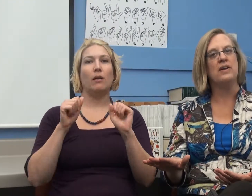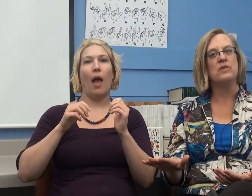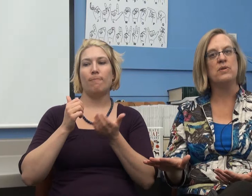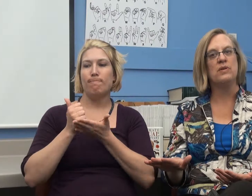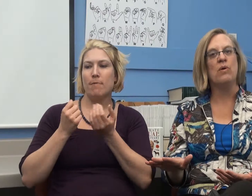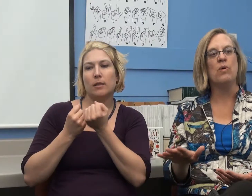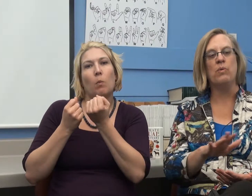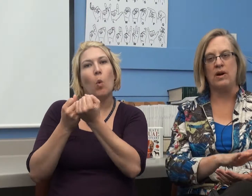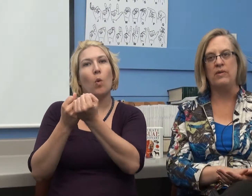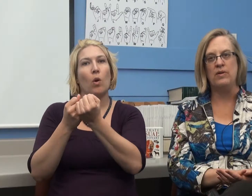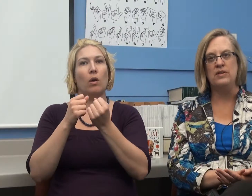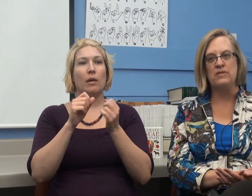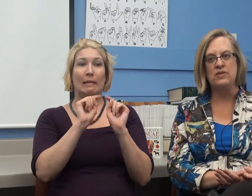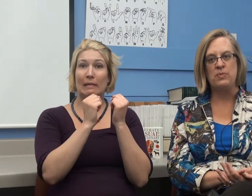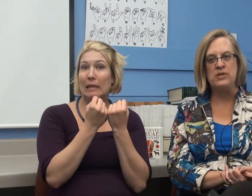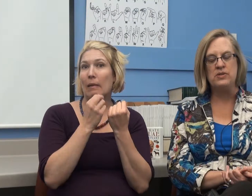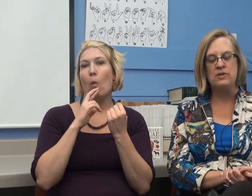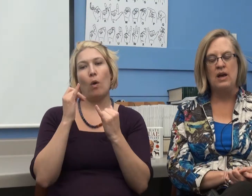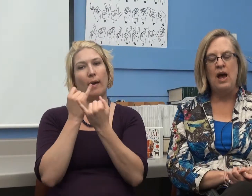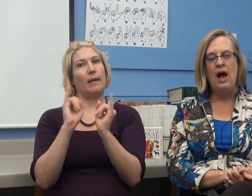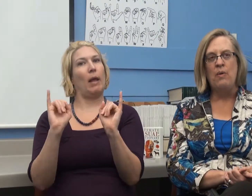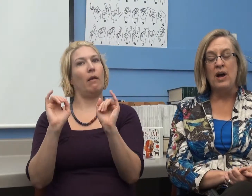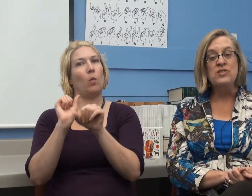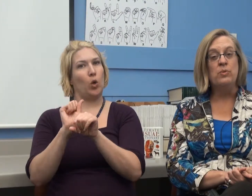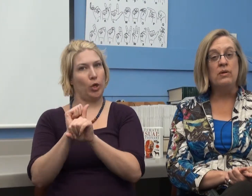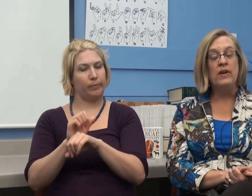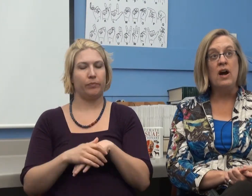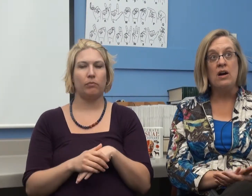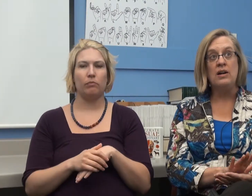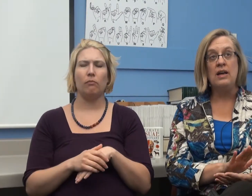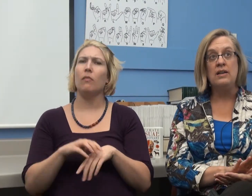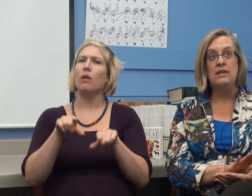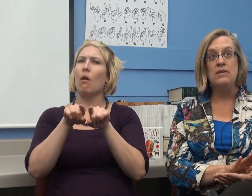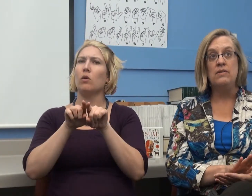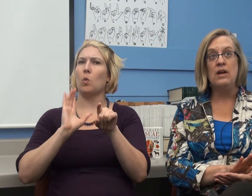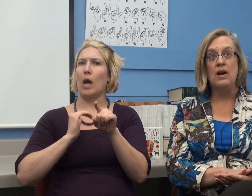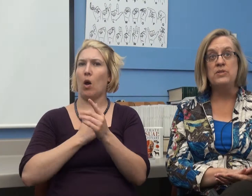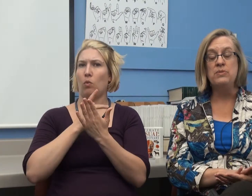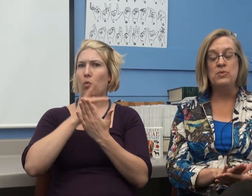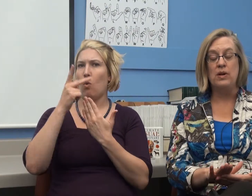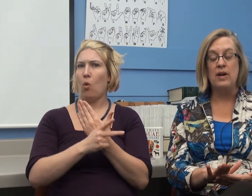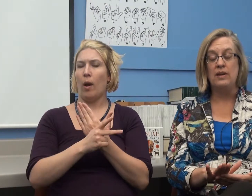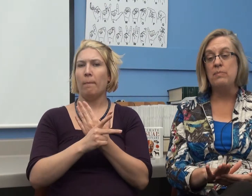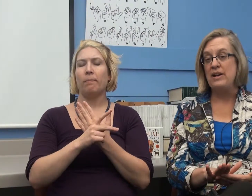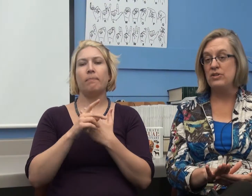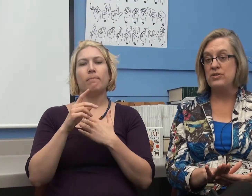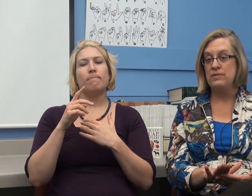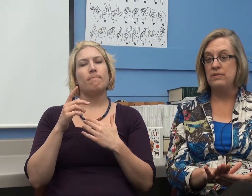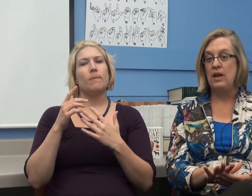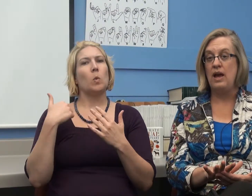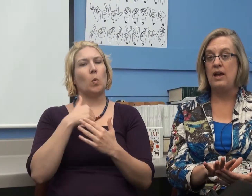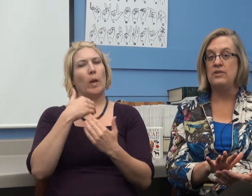qualified interpreter or work on their own in different situations. We also work very hard in, some students want to go out and get their